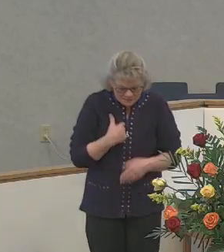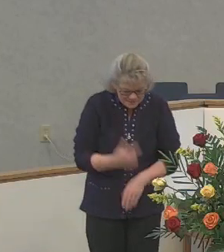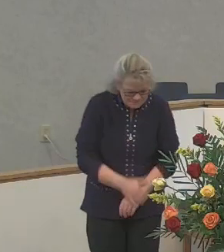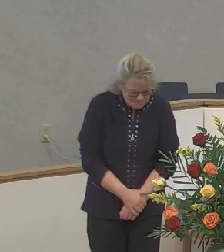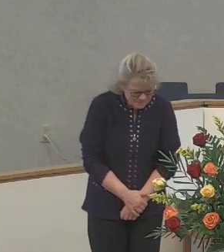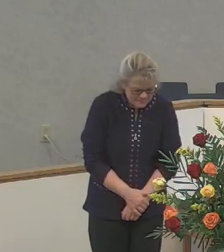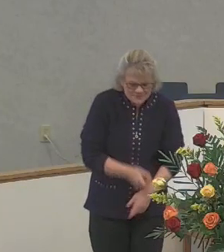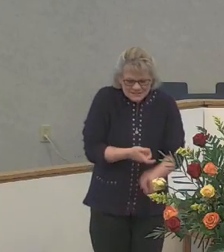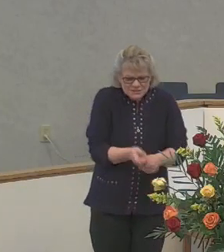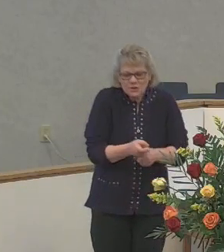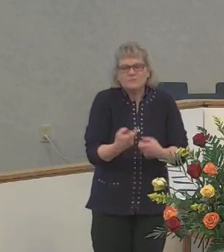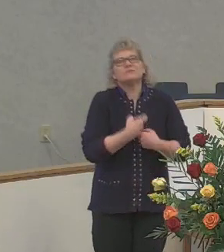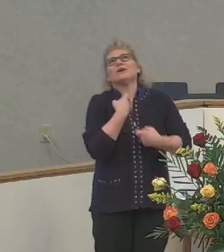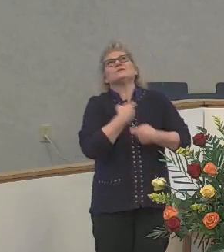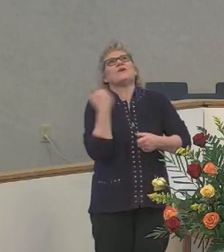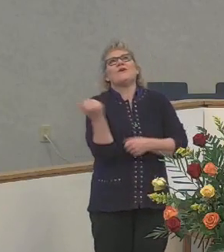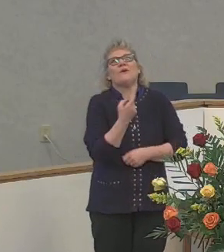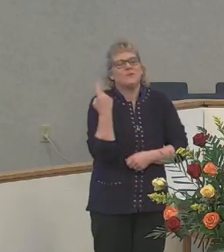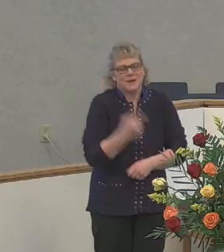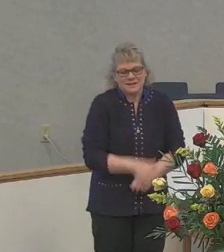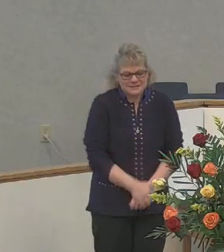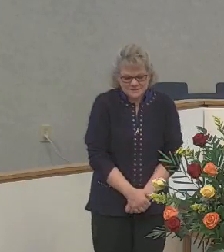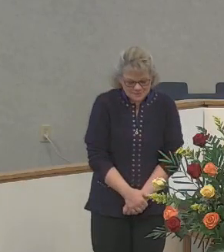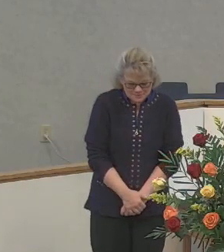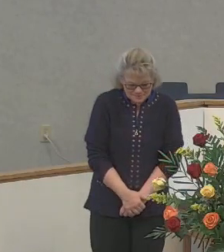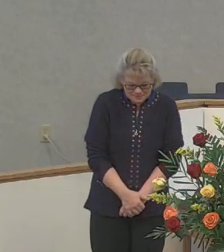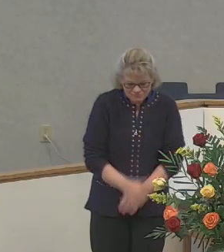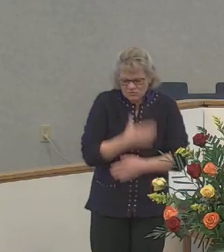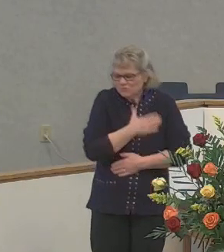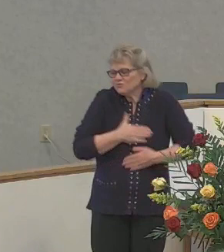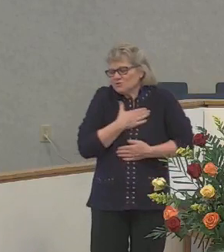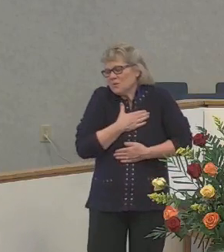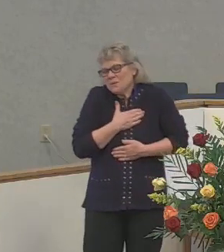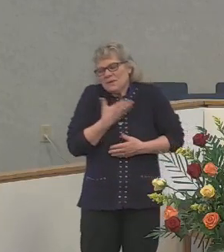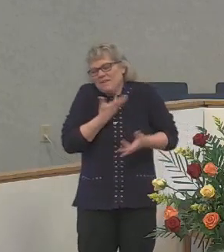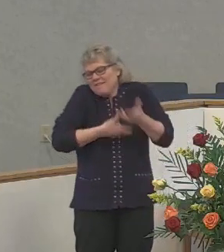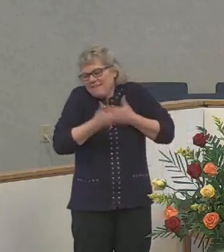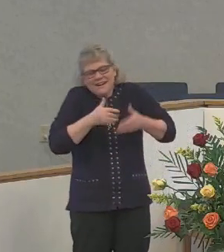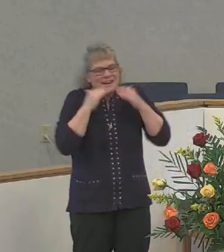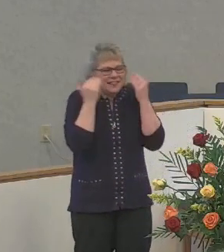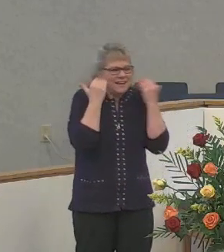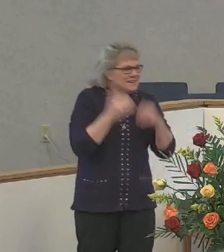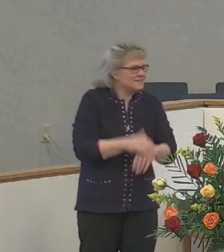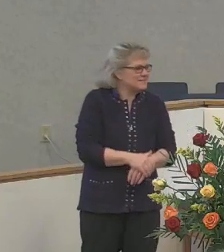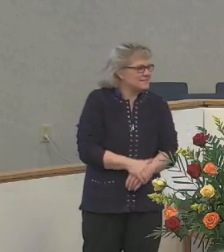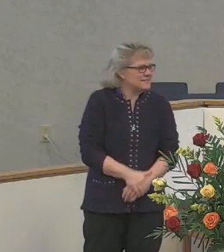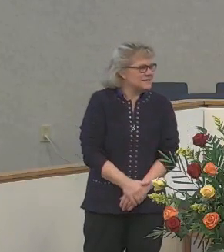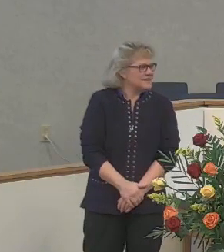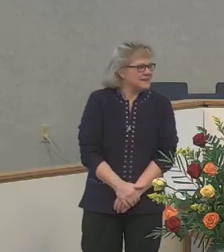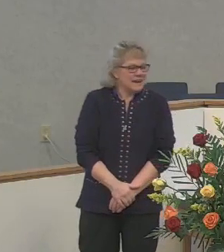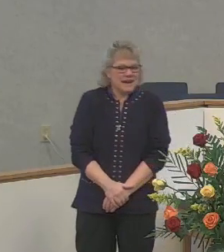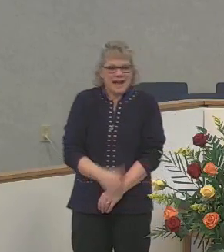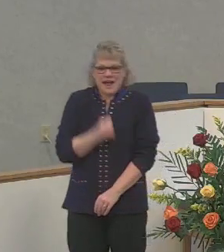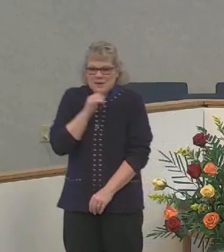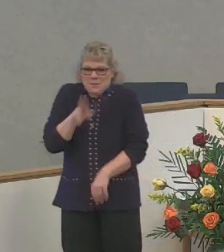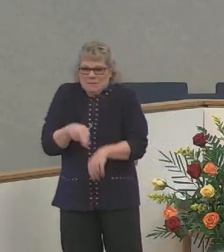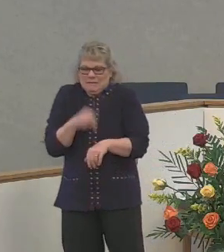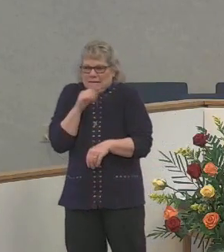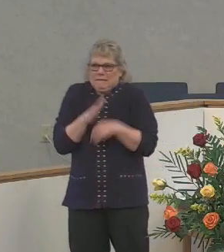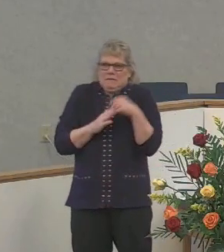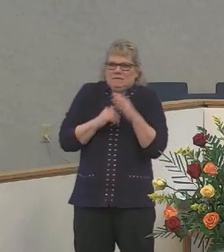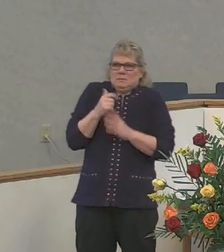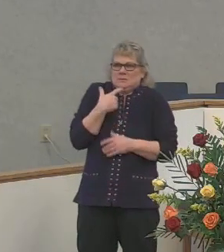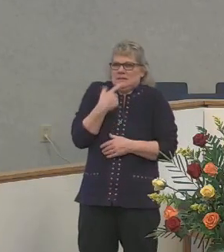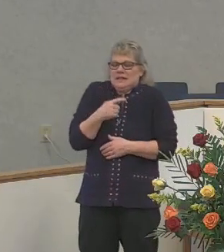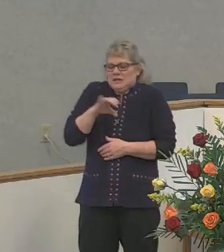But he was a jokester. He enjoyed it, which I feel comfortable. I wouldn't normally feel comfortable in telling a joke